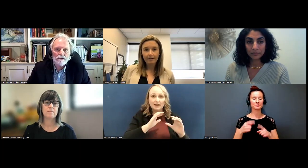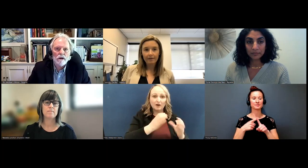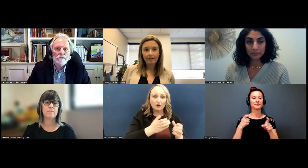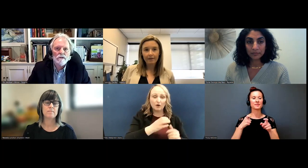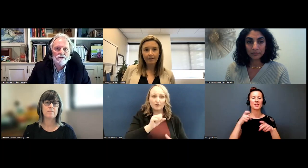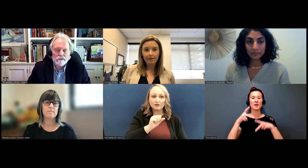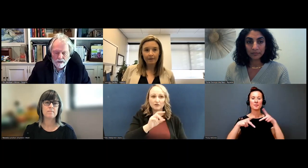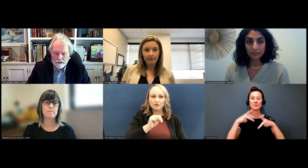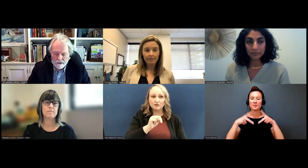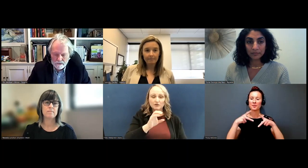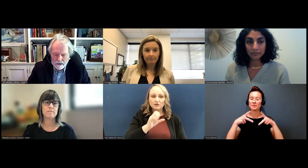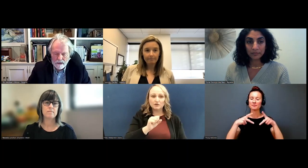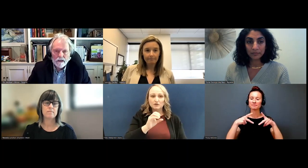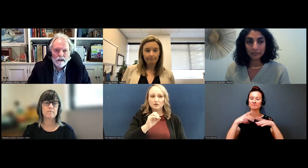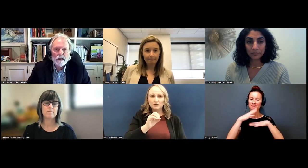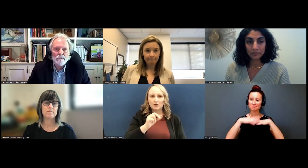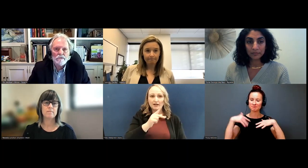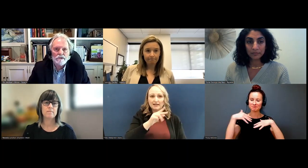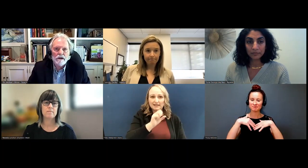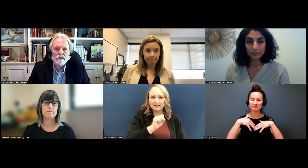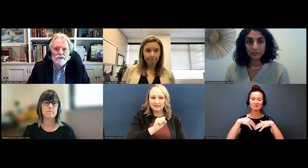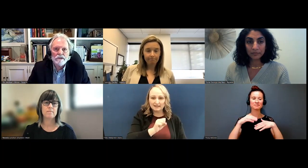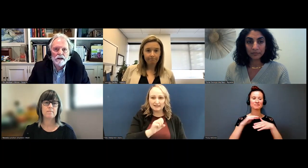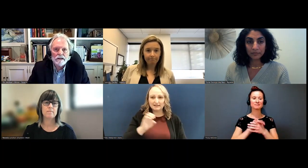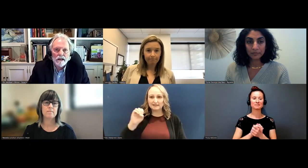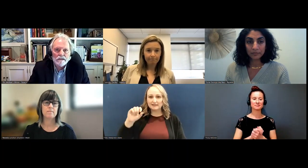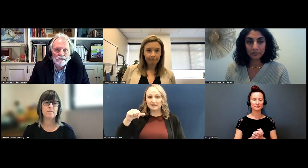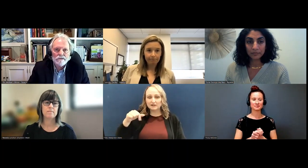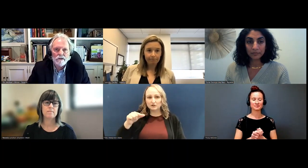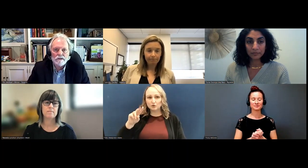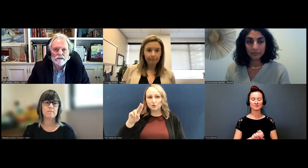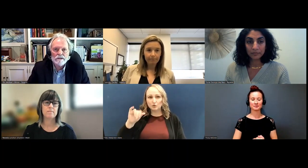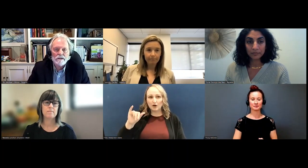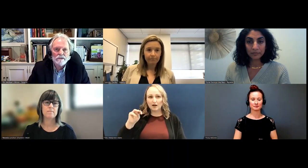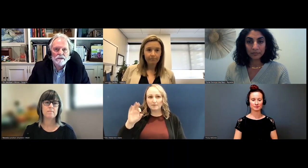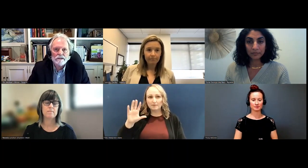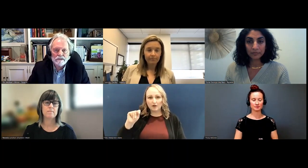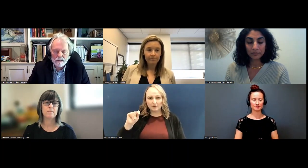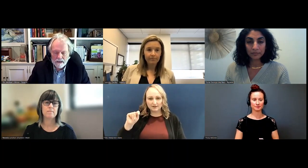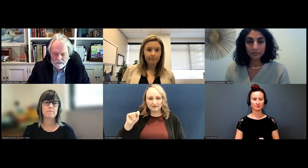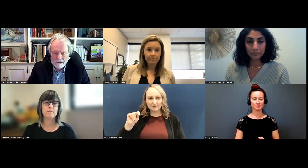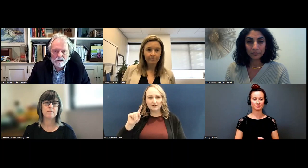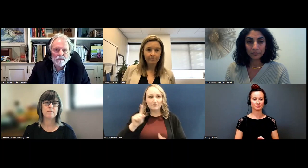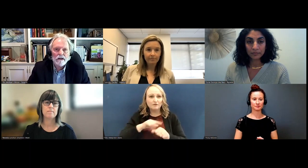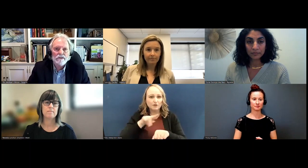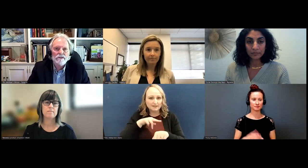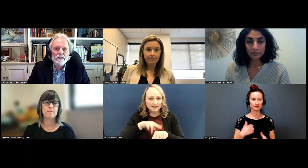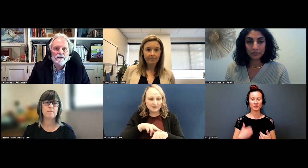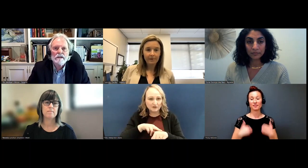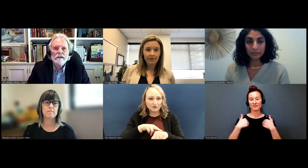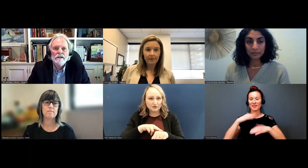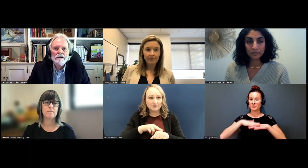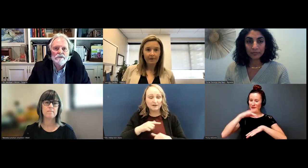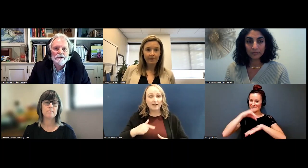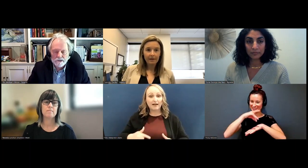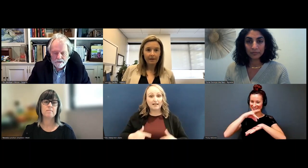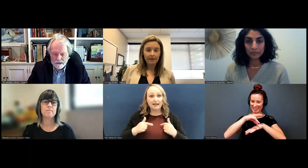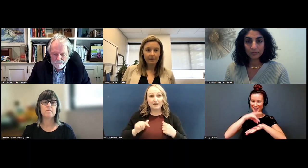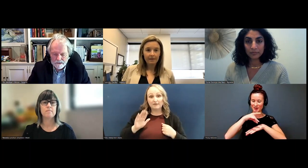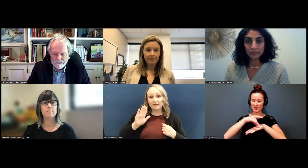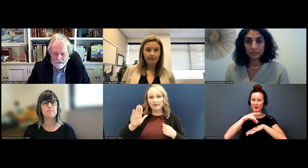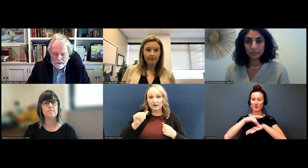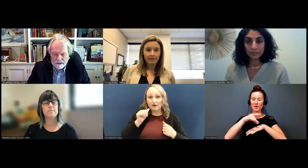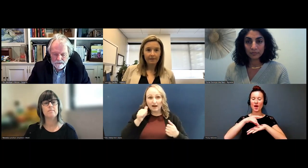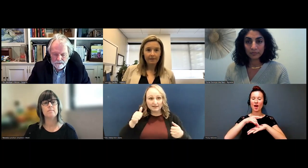and Esquimalt First Nations. And with much gratitude, I live on these territories as a guest on their unceded